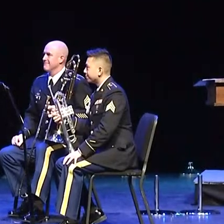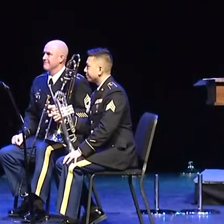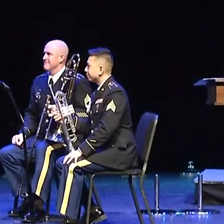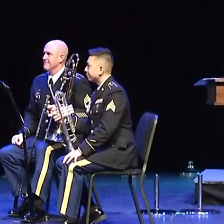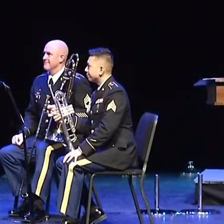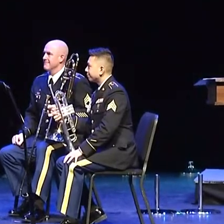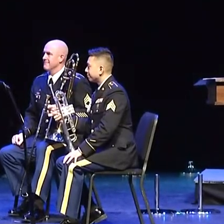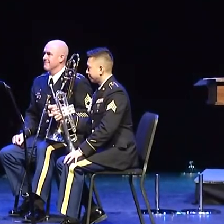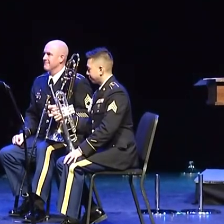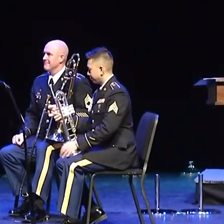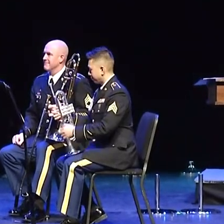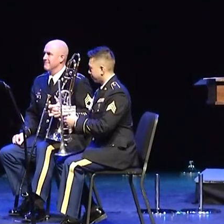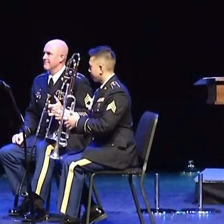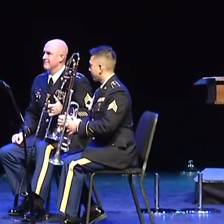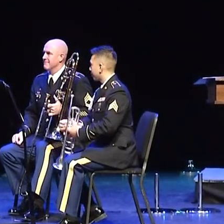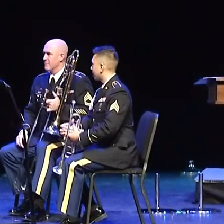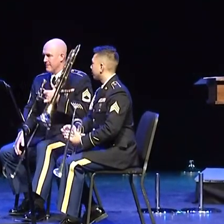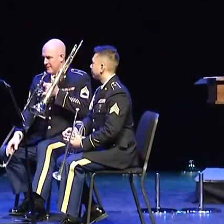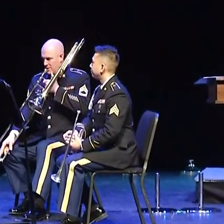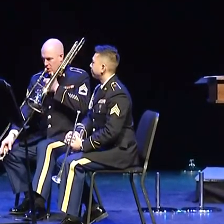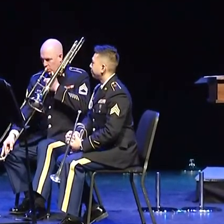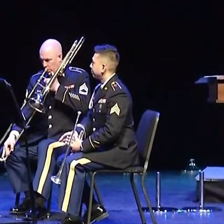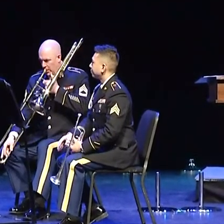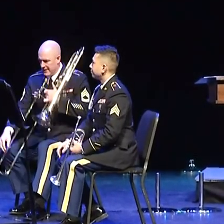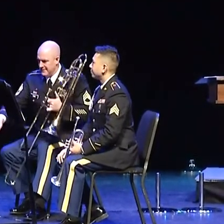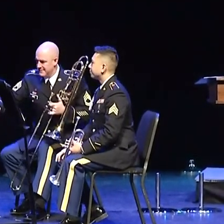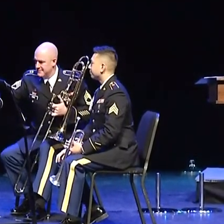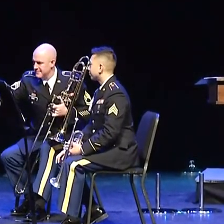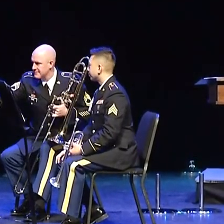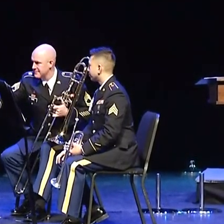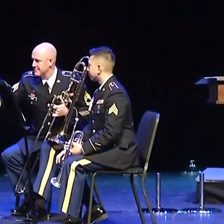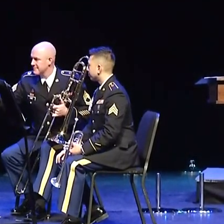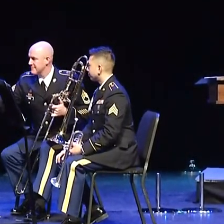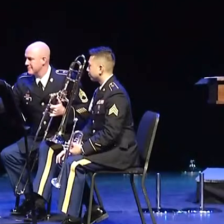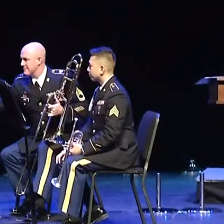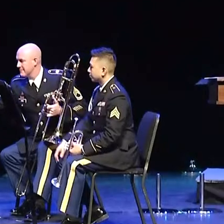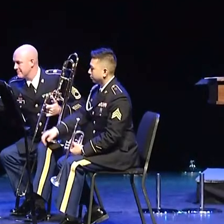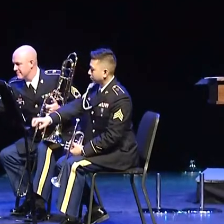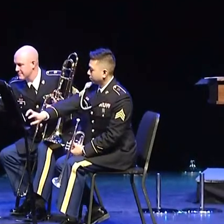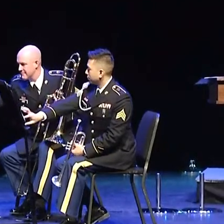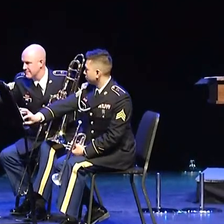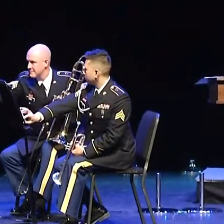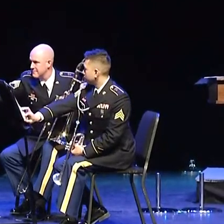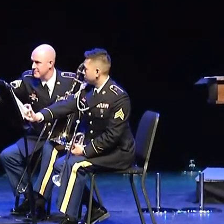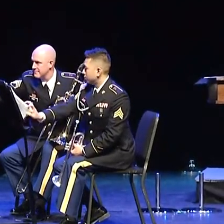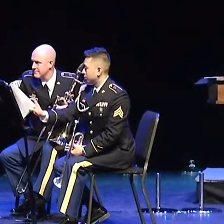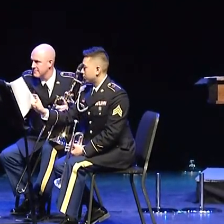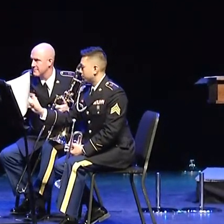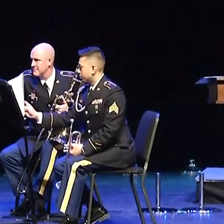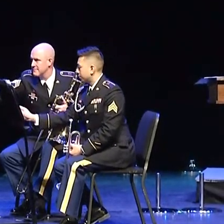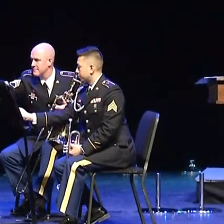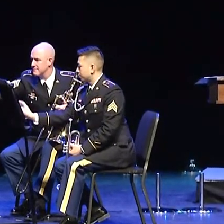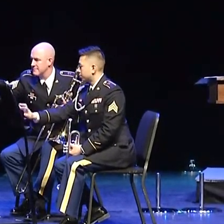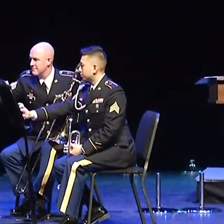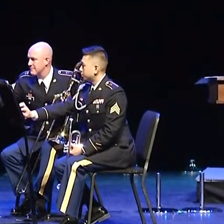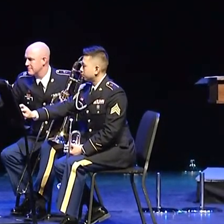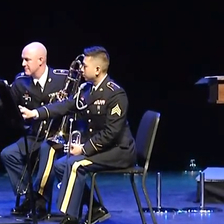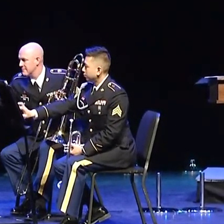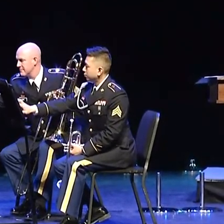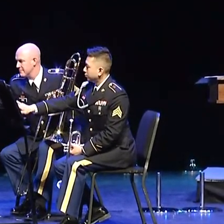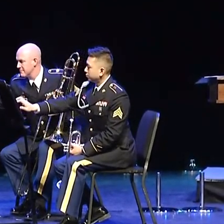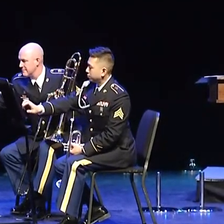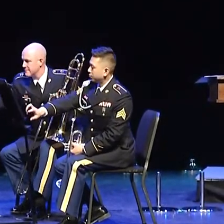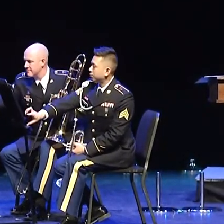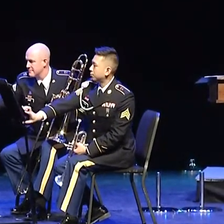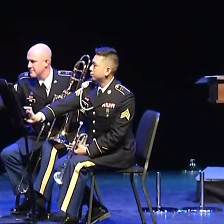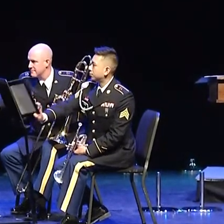Our program is about to begin, so please take your seats at this time. And once again, a friendly reminder to silence your